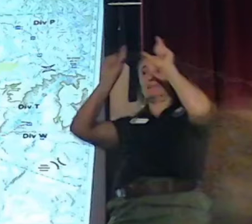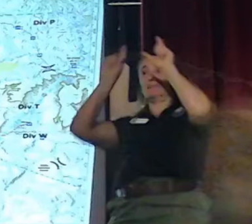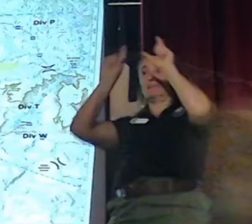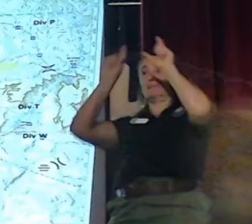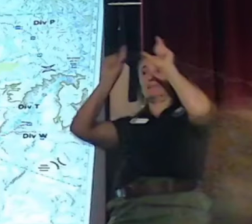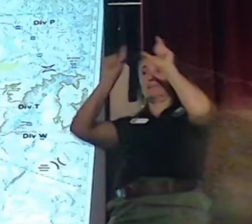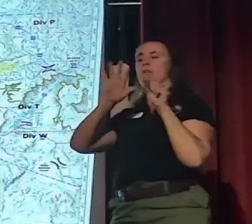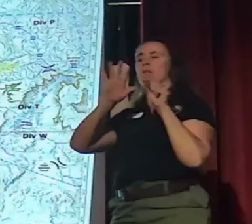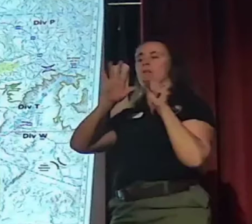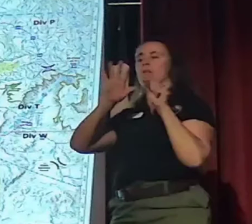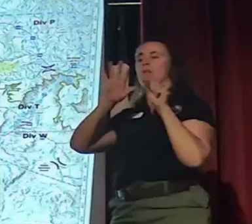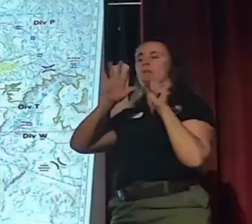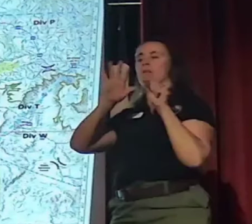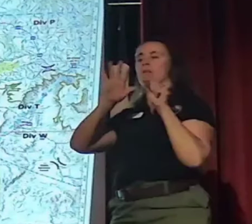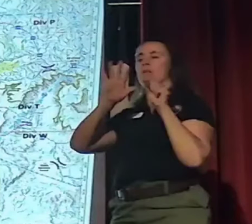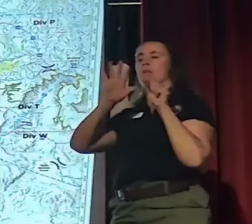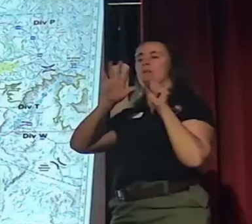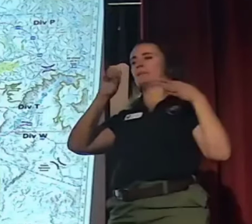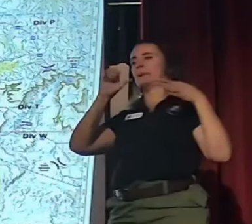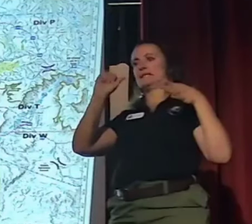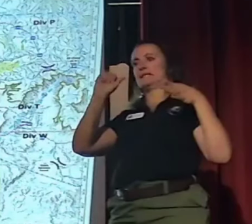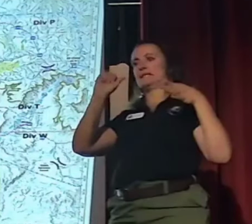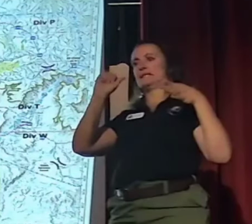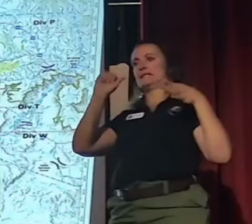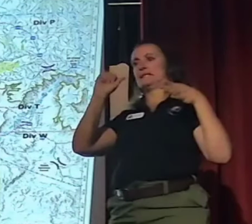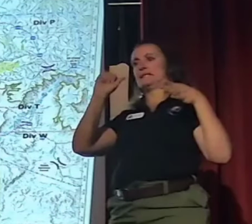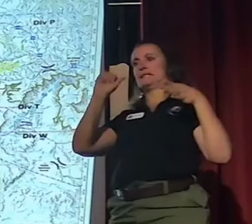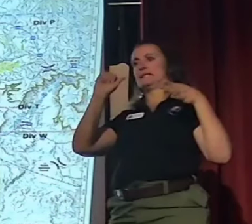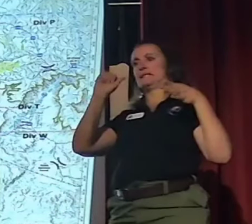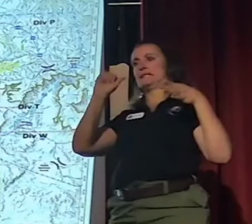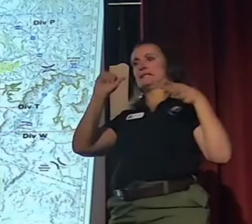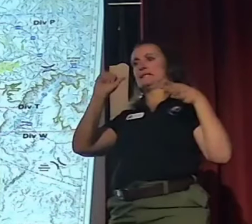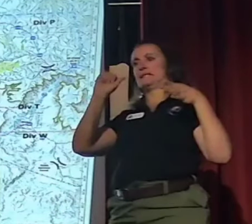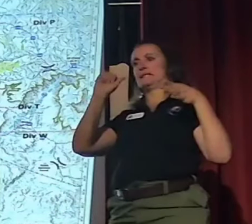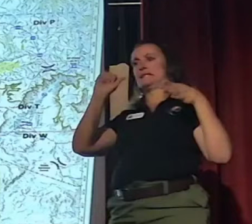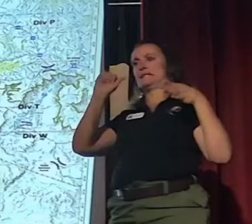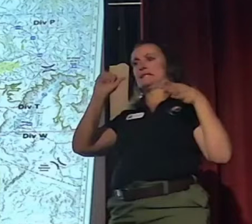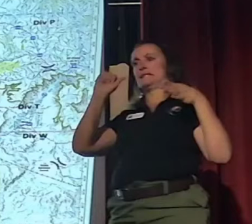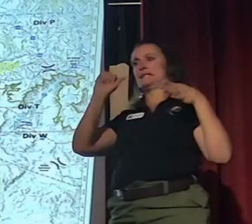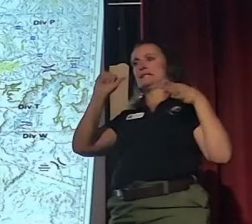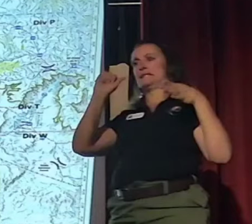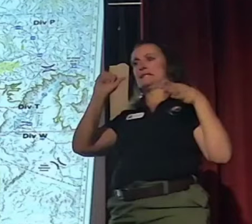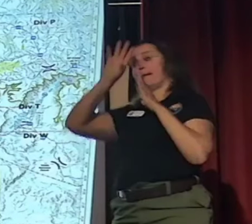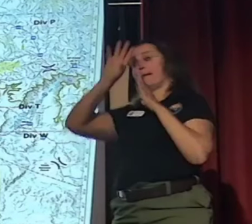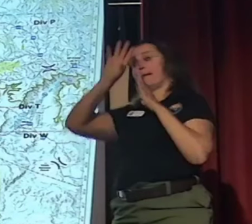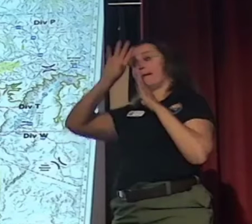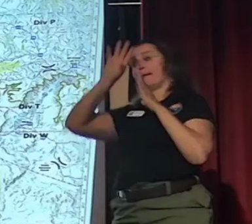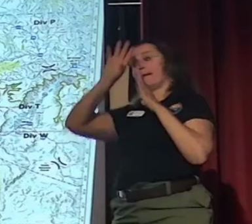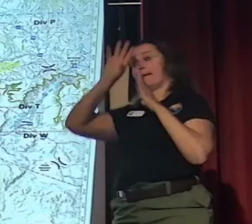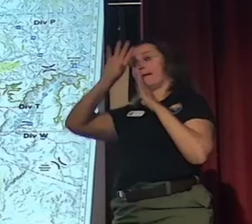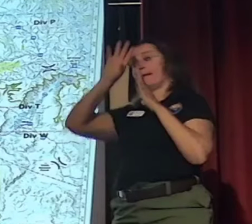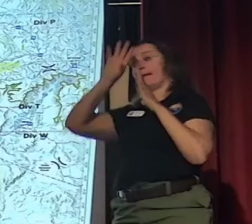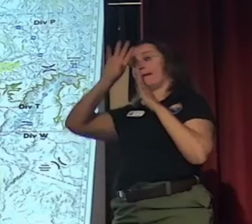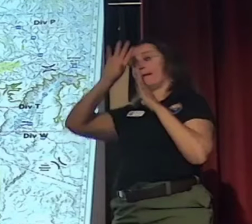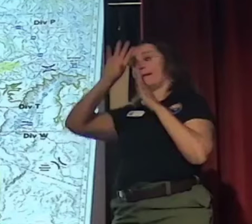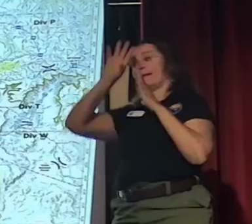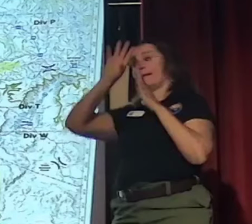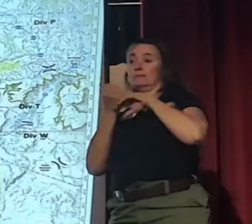here. What that does is that gives all those firefighters an option to back out to a secondary